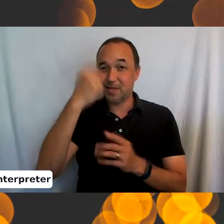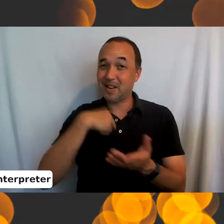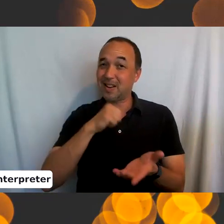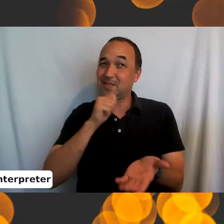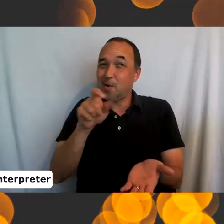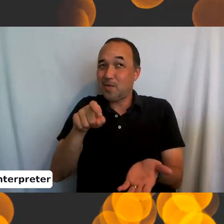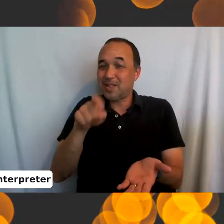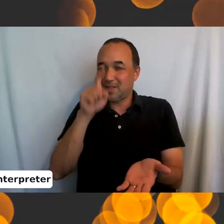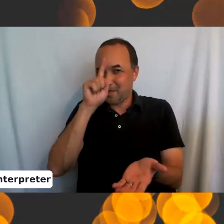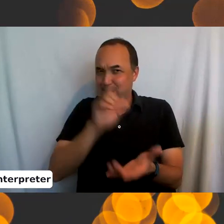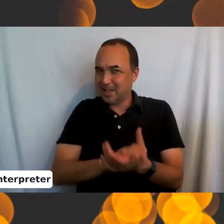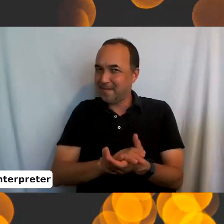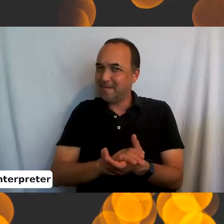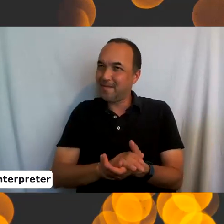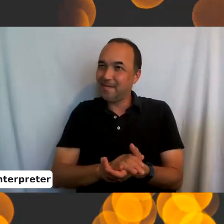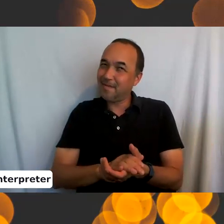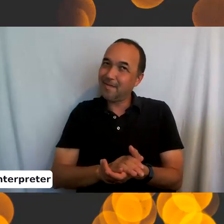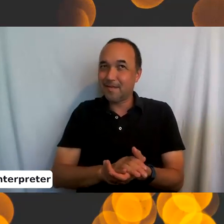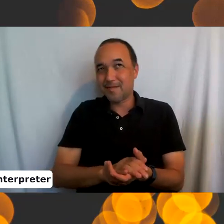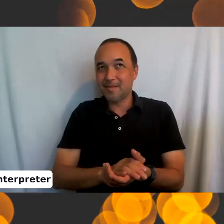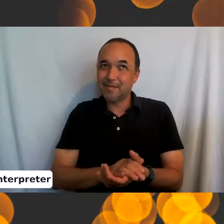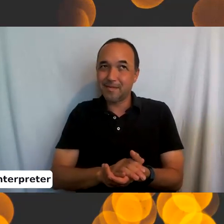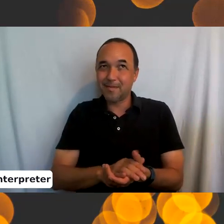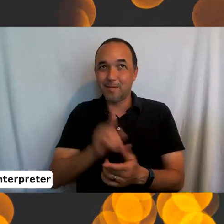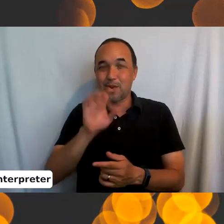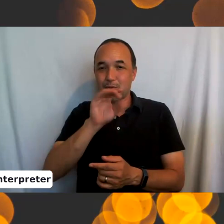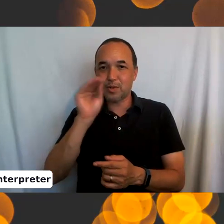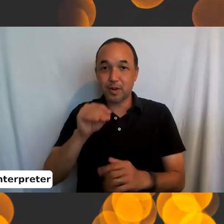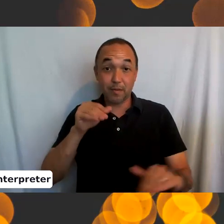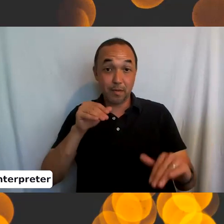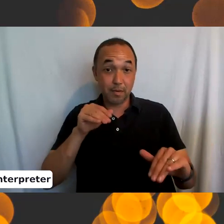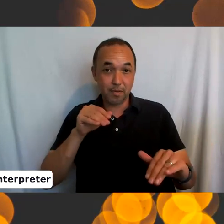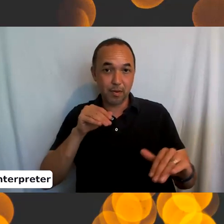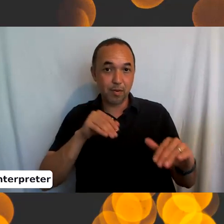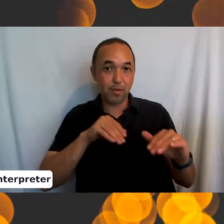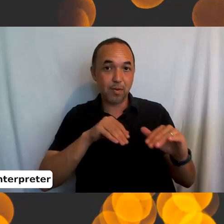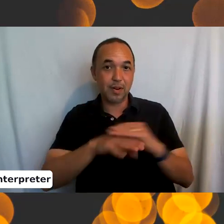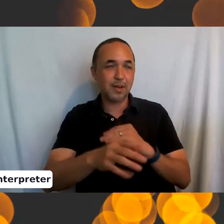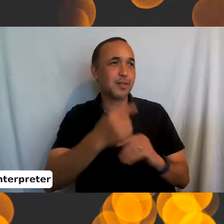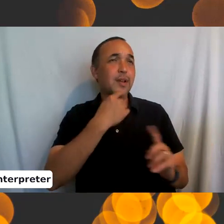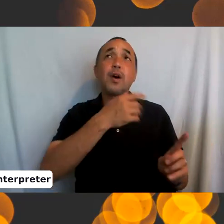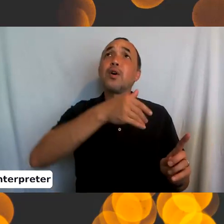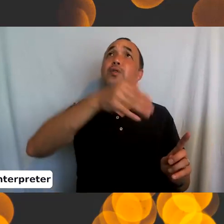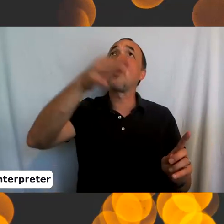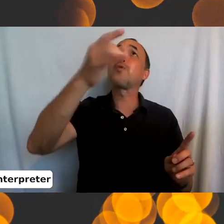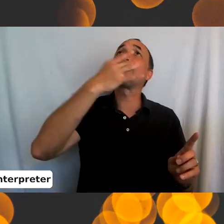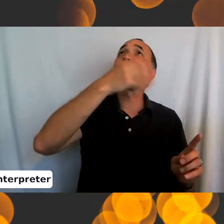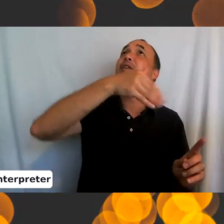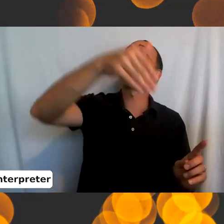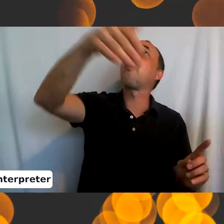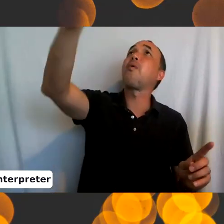to in the traditional sense of kind of walking in and being like, go with the light, Carol Ann.